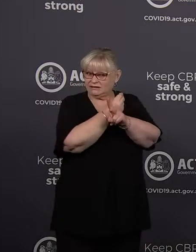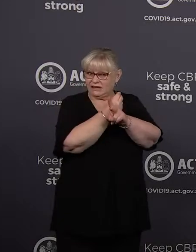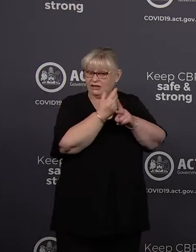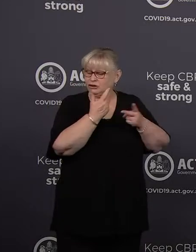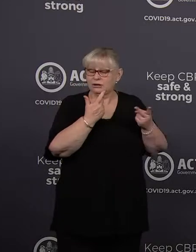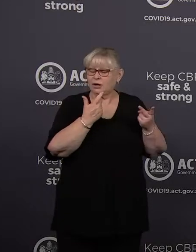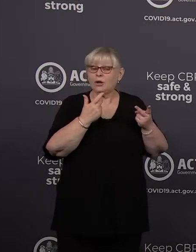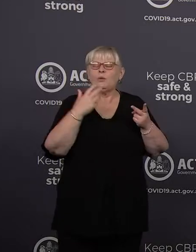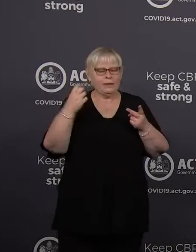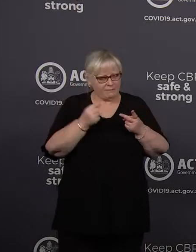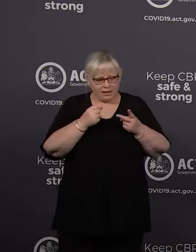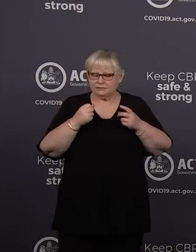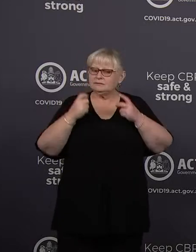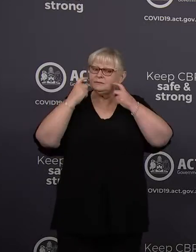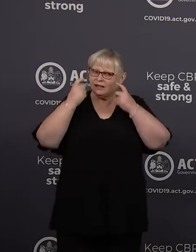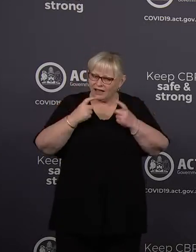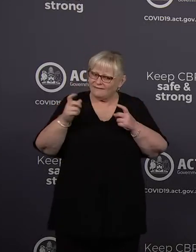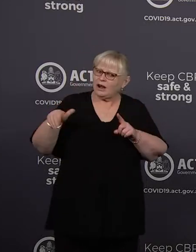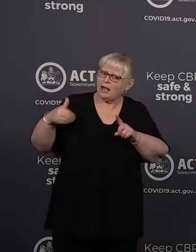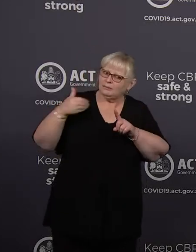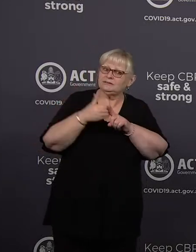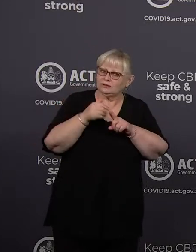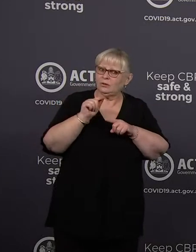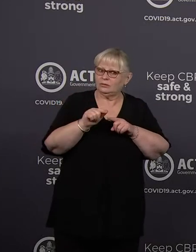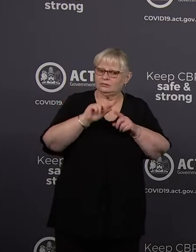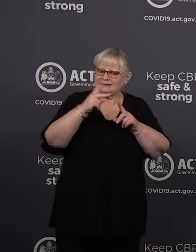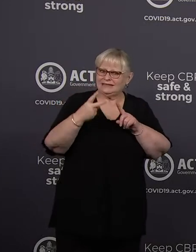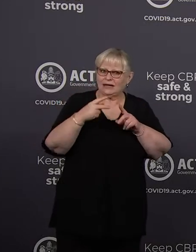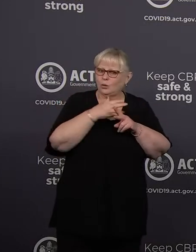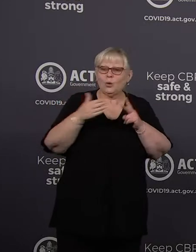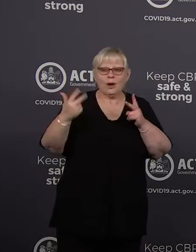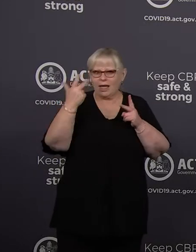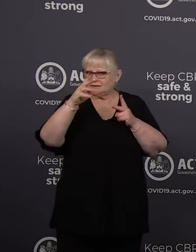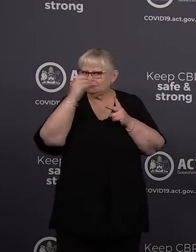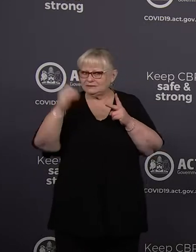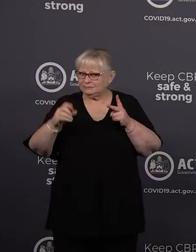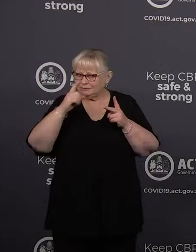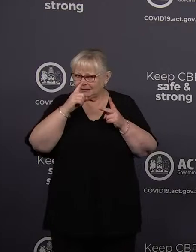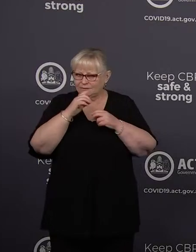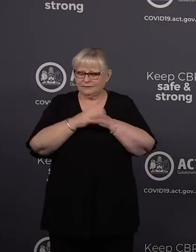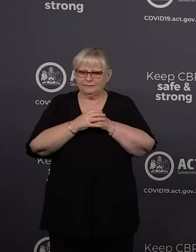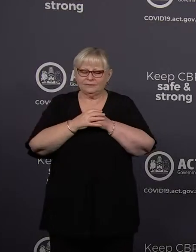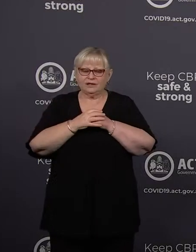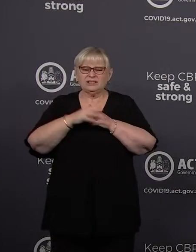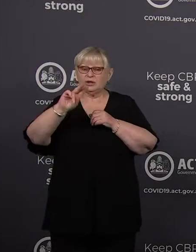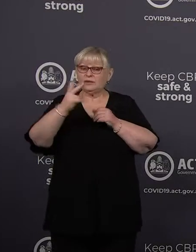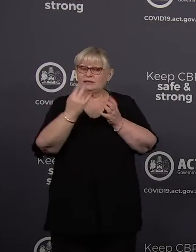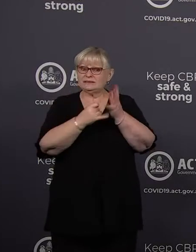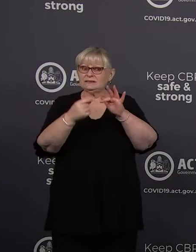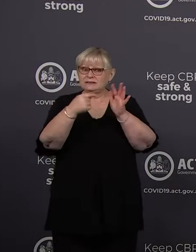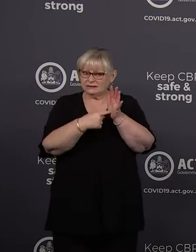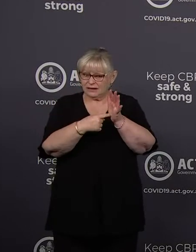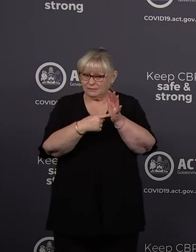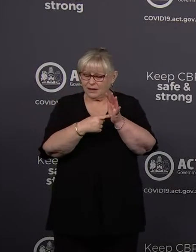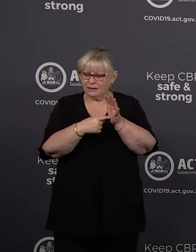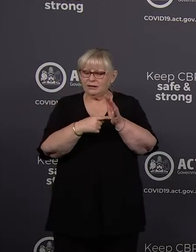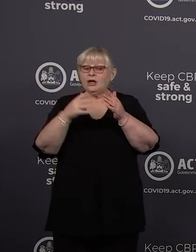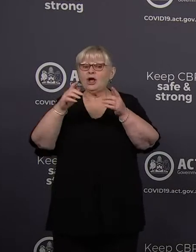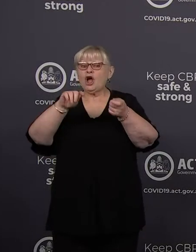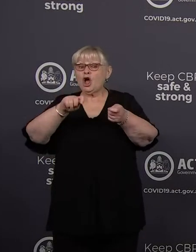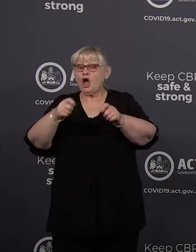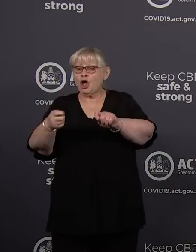cautious. The future beyond the 2nd of September will be considered mid-next